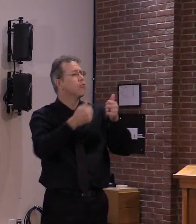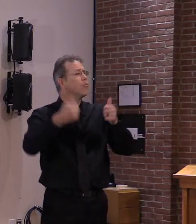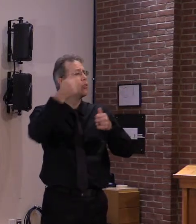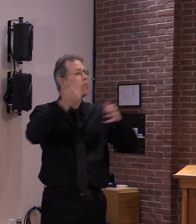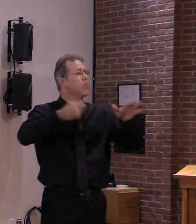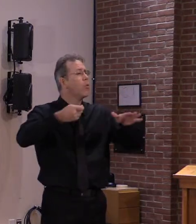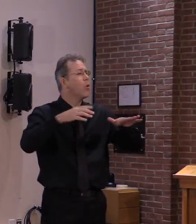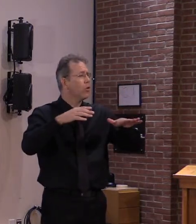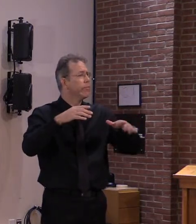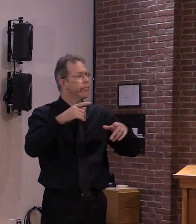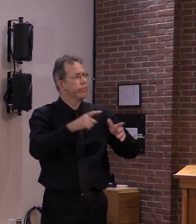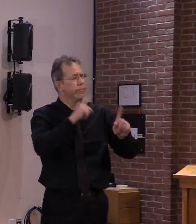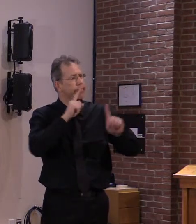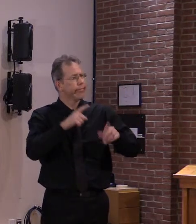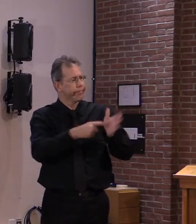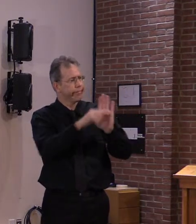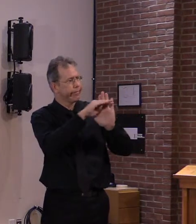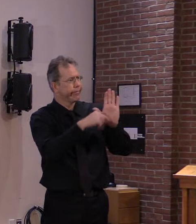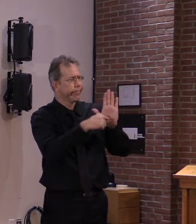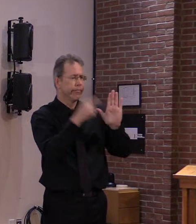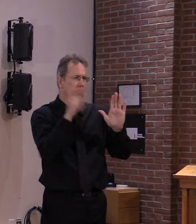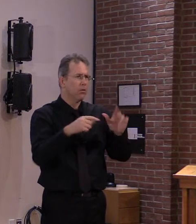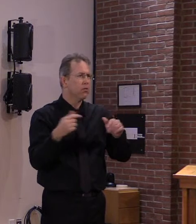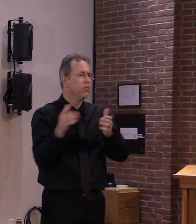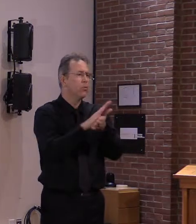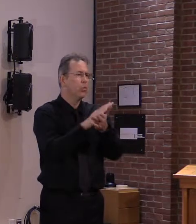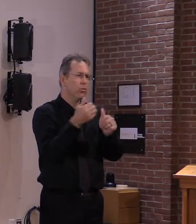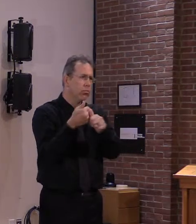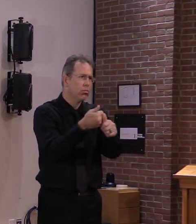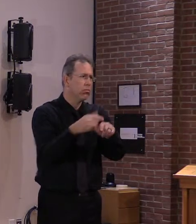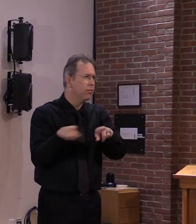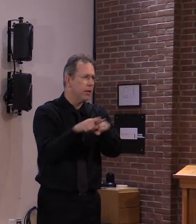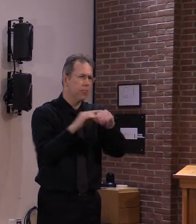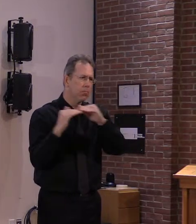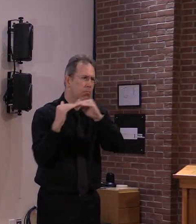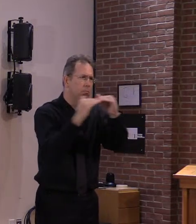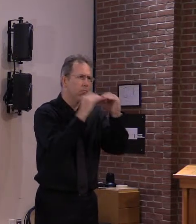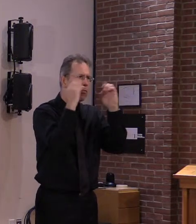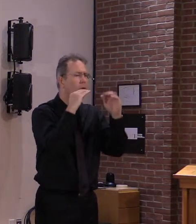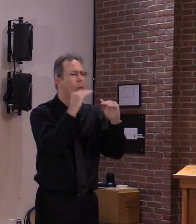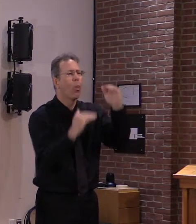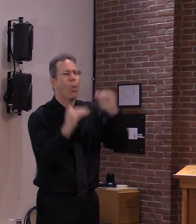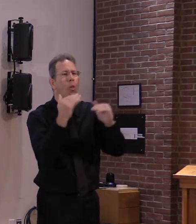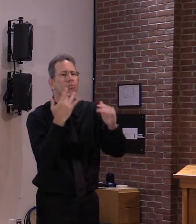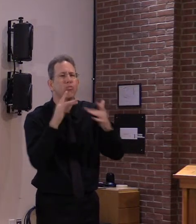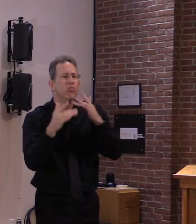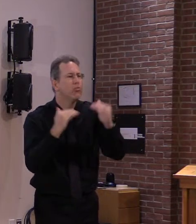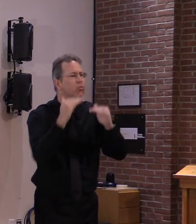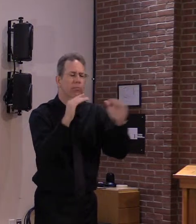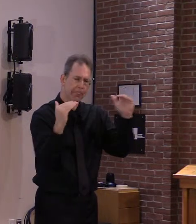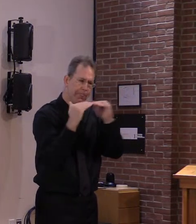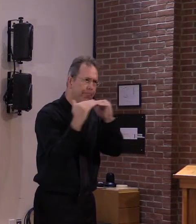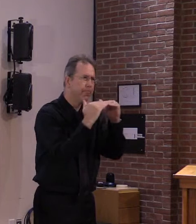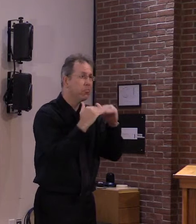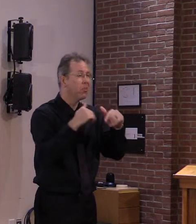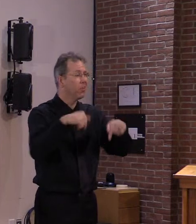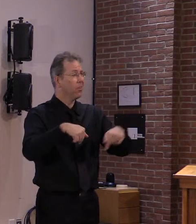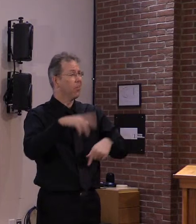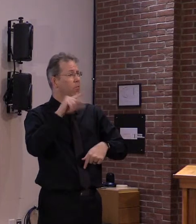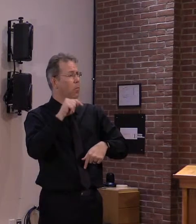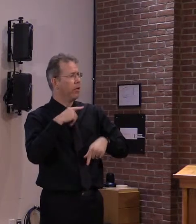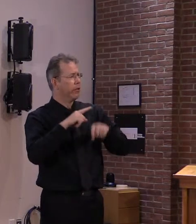unknowingly going to work, but are positive and can be spreading unknowingly to others. So it's not